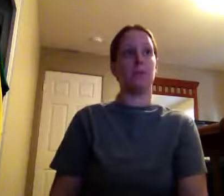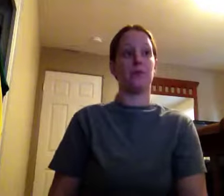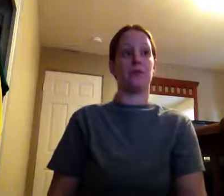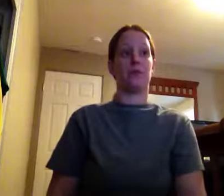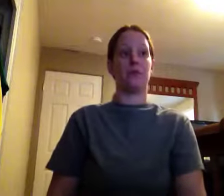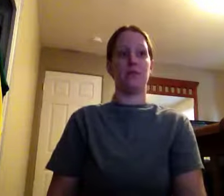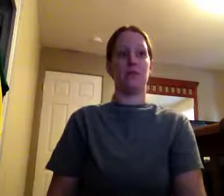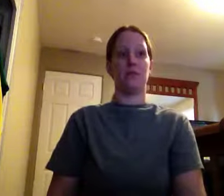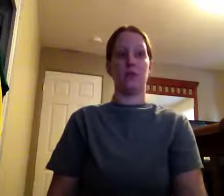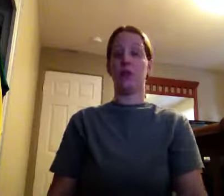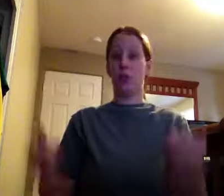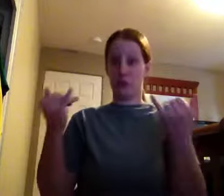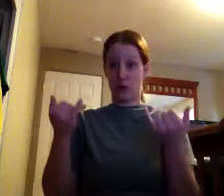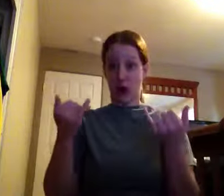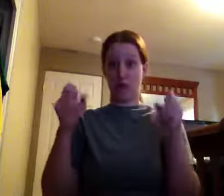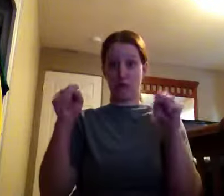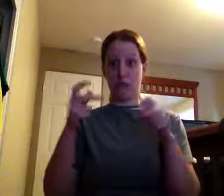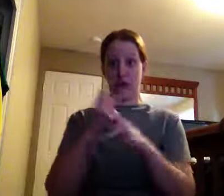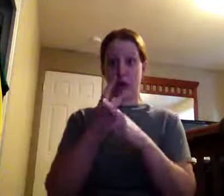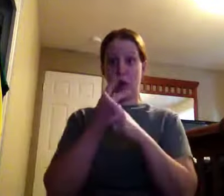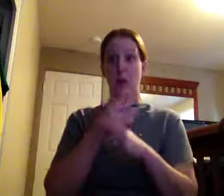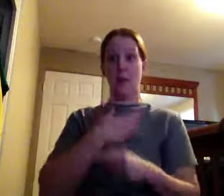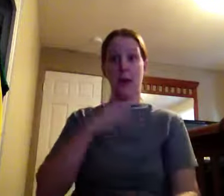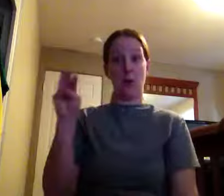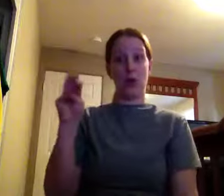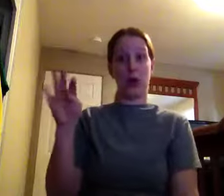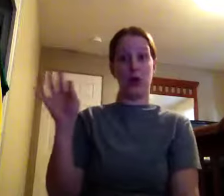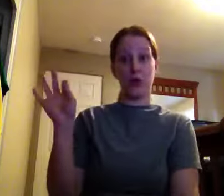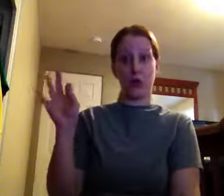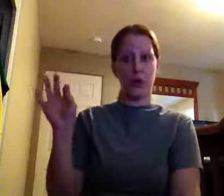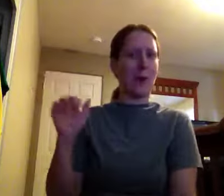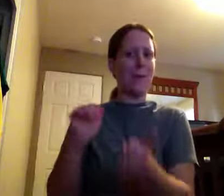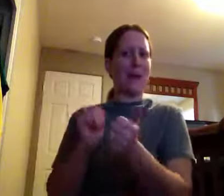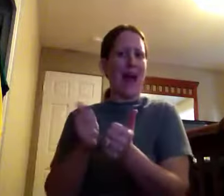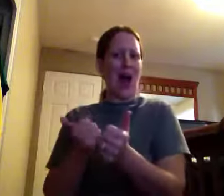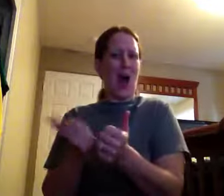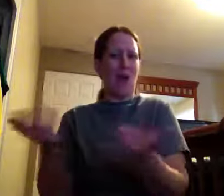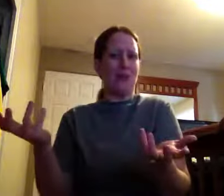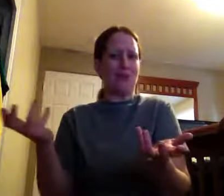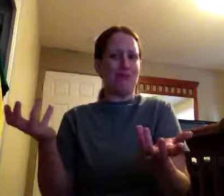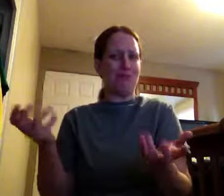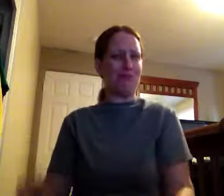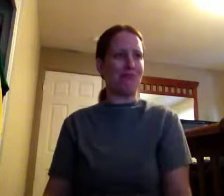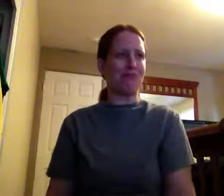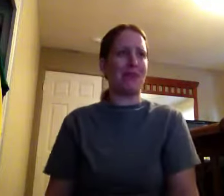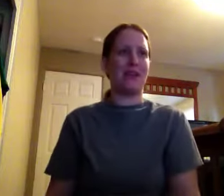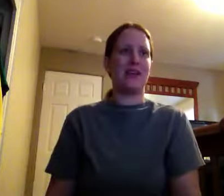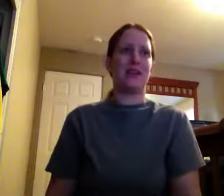doing my molecular formula. So how am I going to do that? Well, let's go back to our word problem. In our word